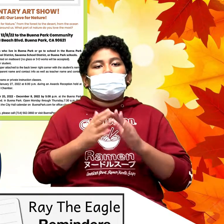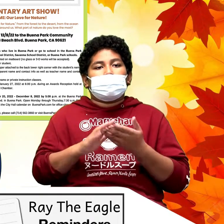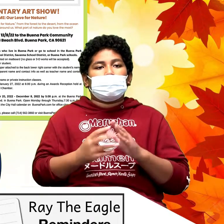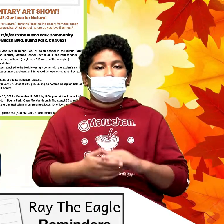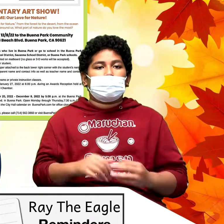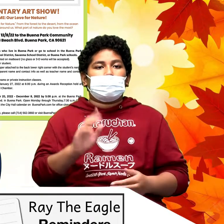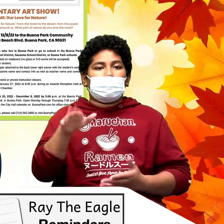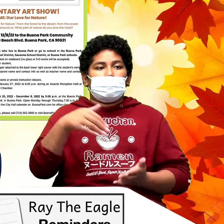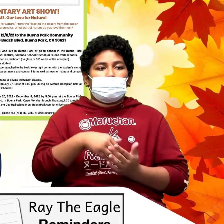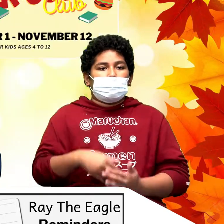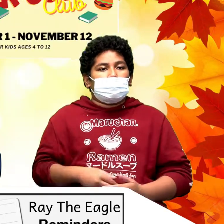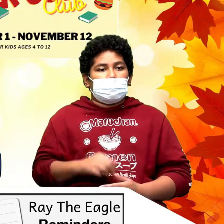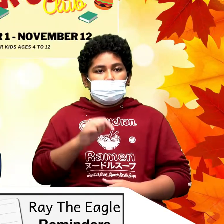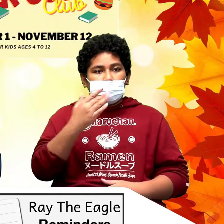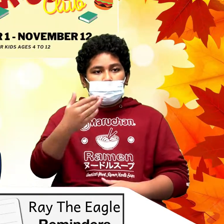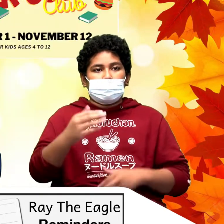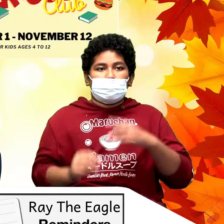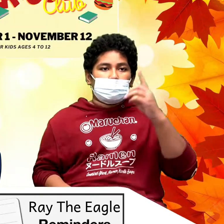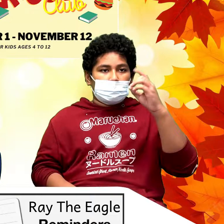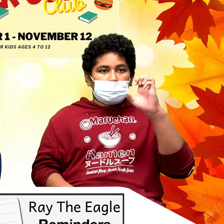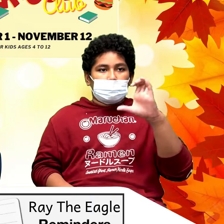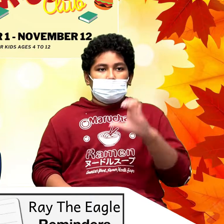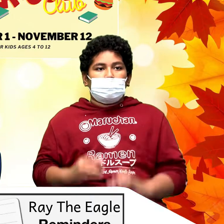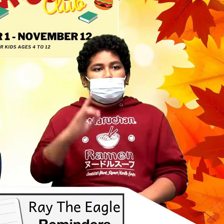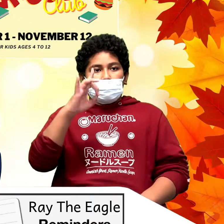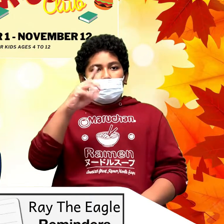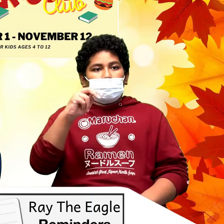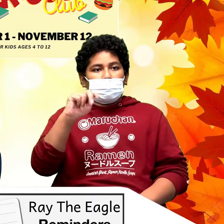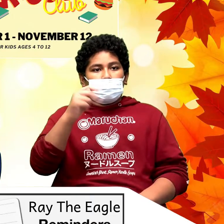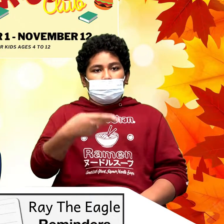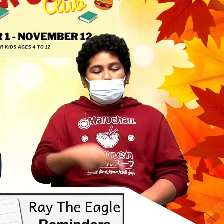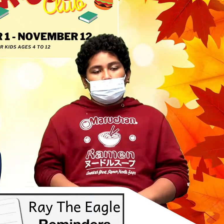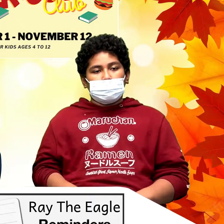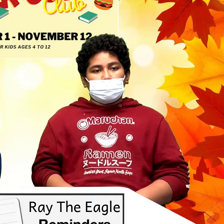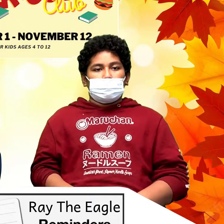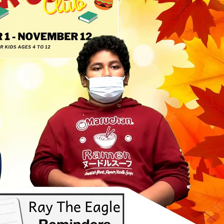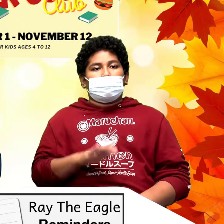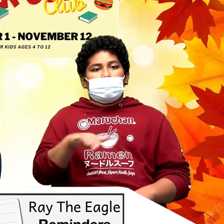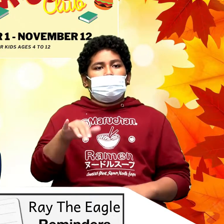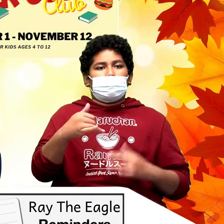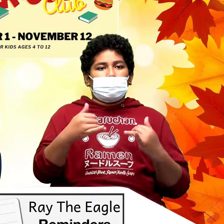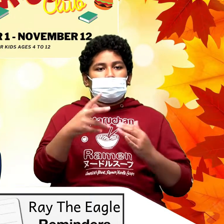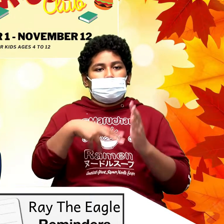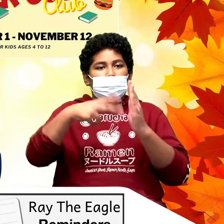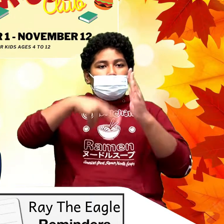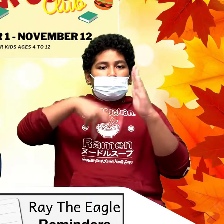8th. Turn in your In-N-Out burger cover to cover.